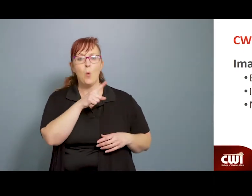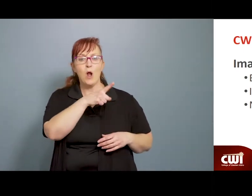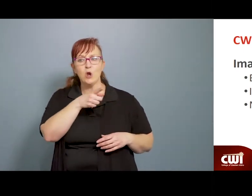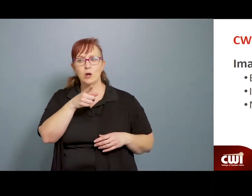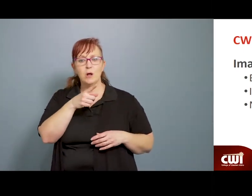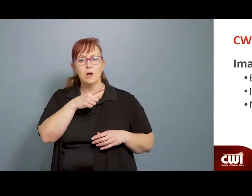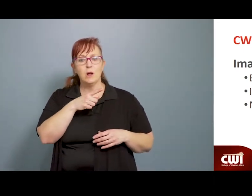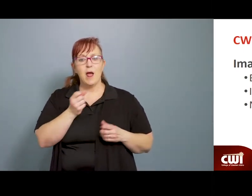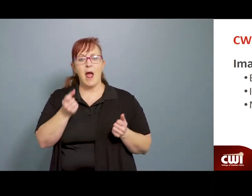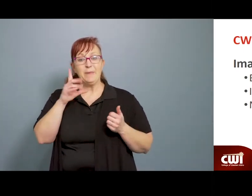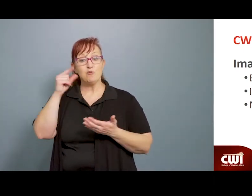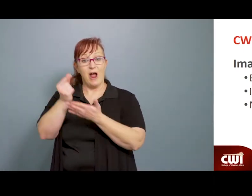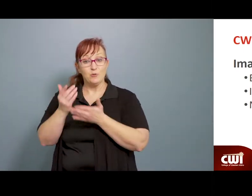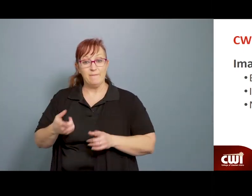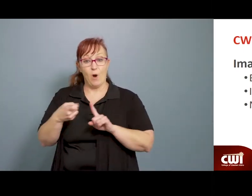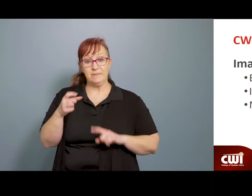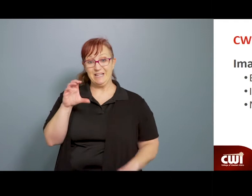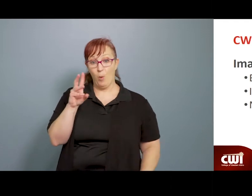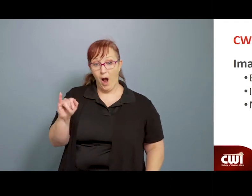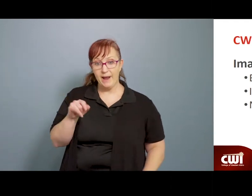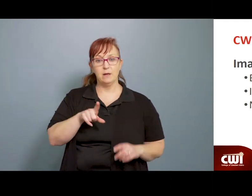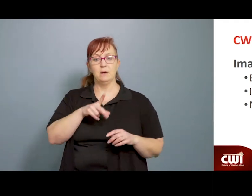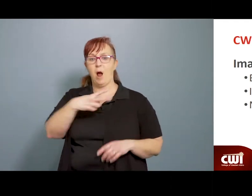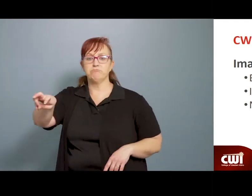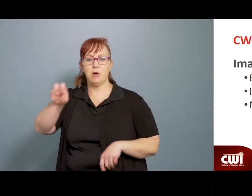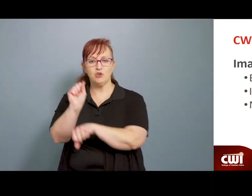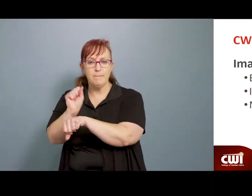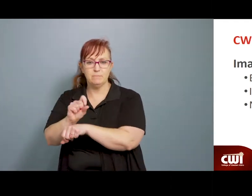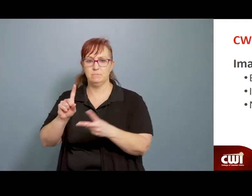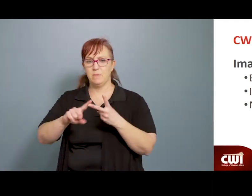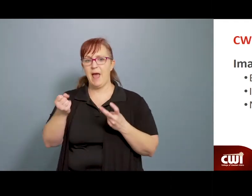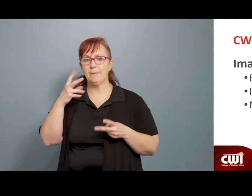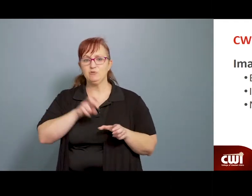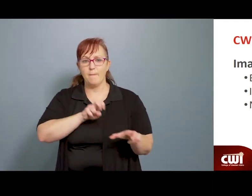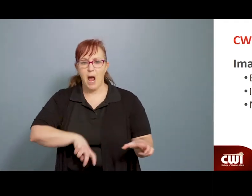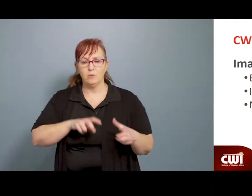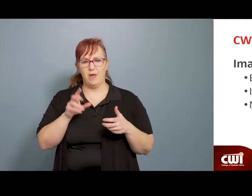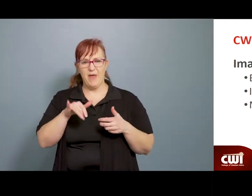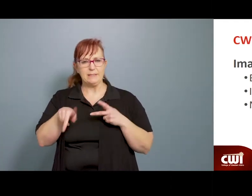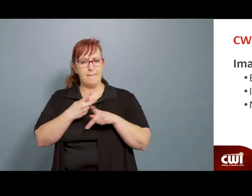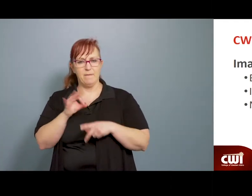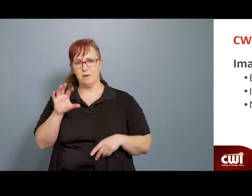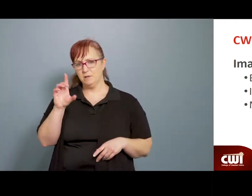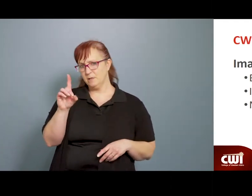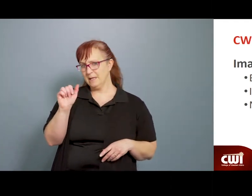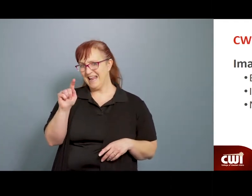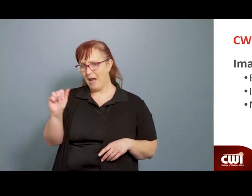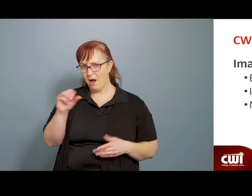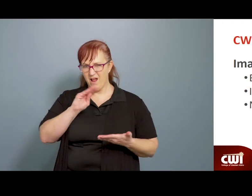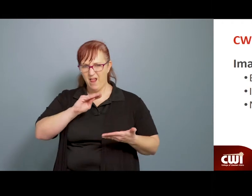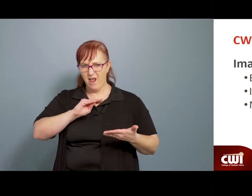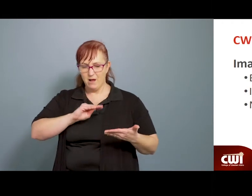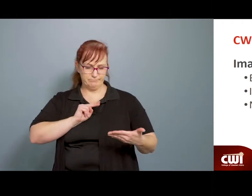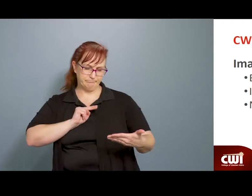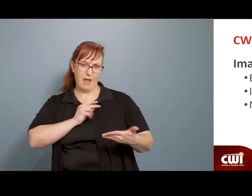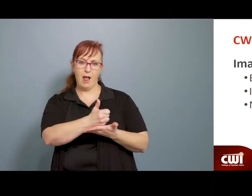how many started, how many stopped out. And again, data will help us make informed decisions